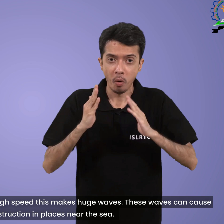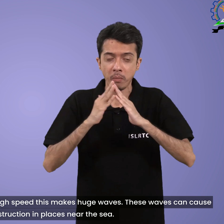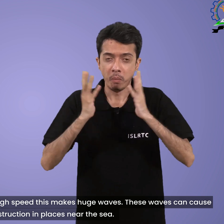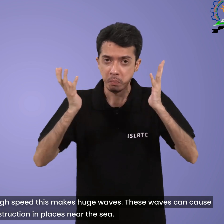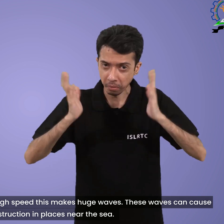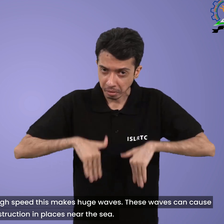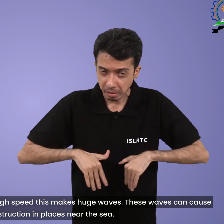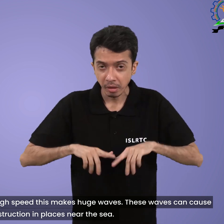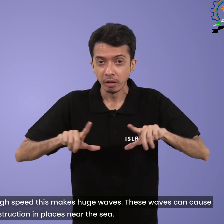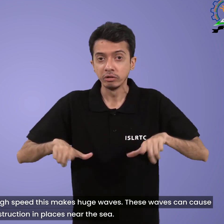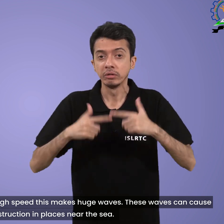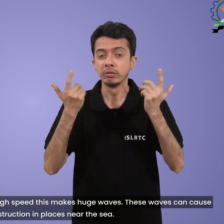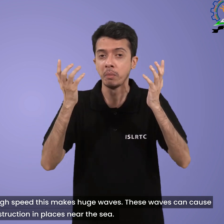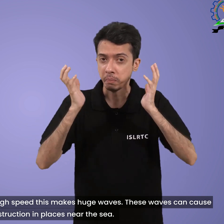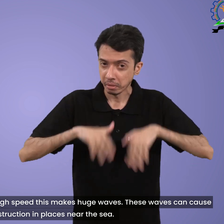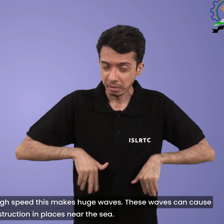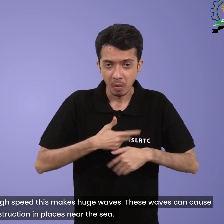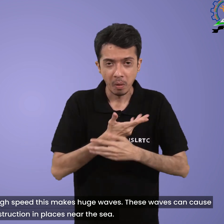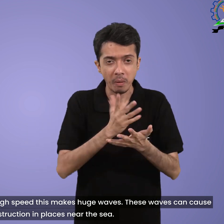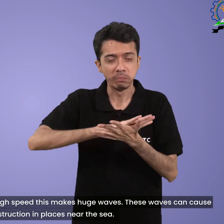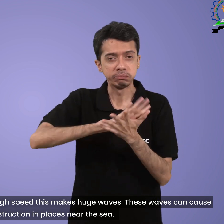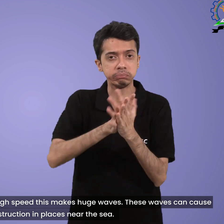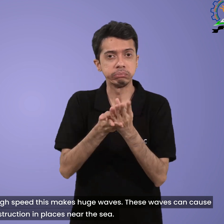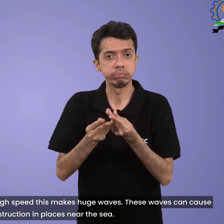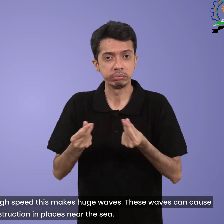destruction in places near the sea.